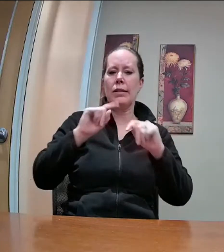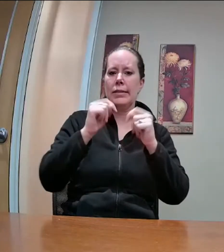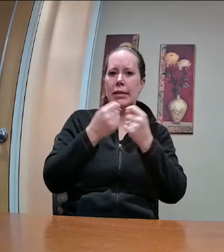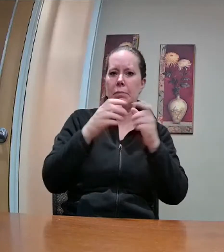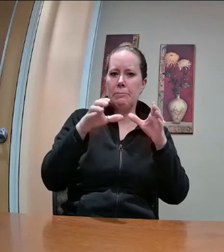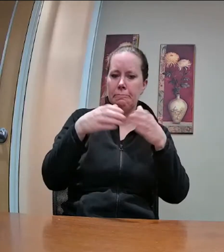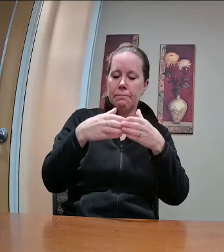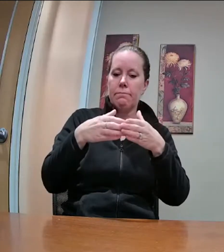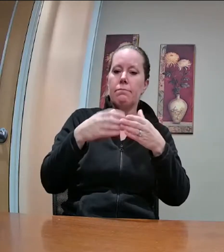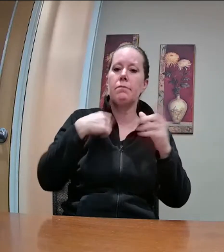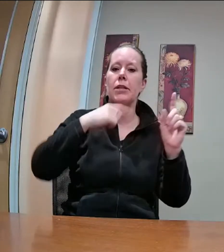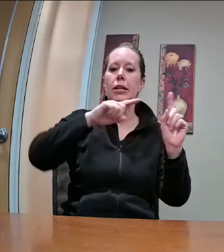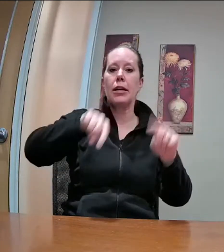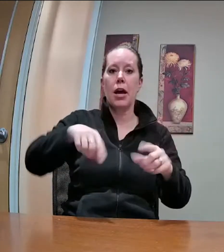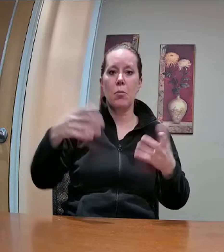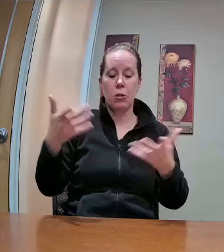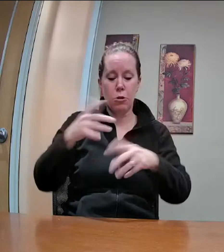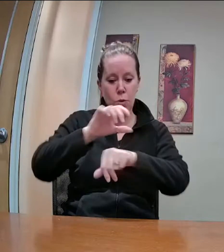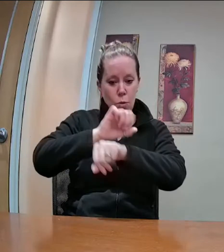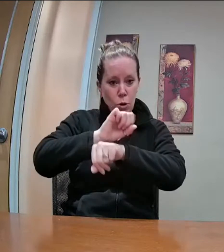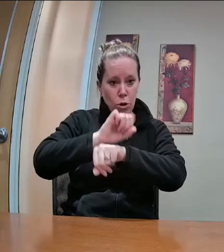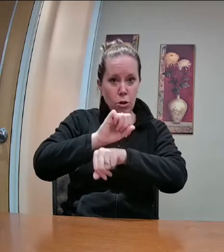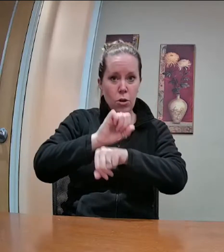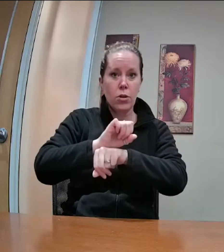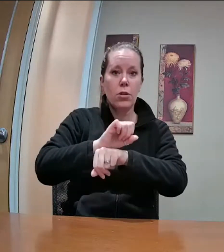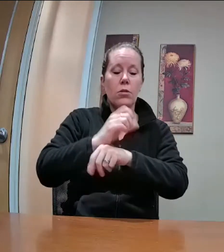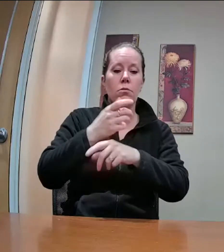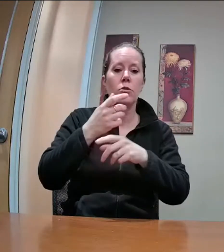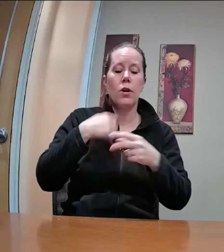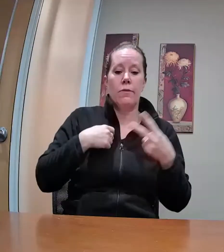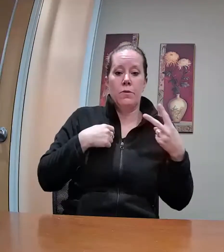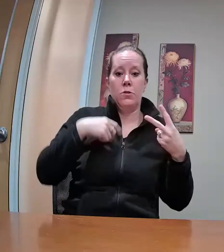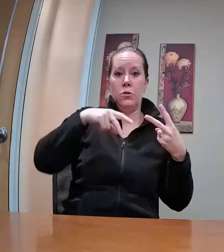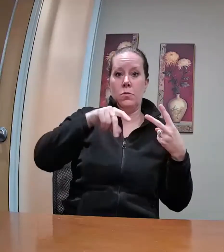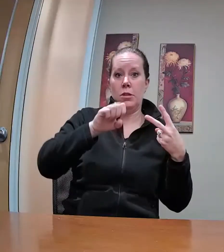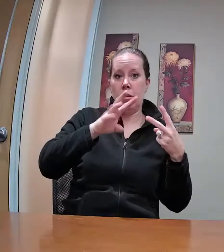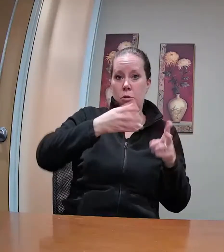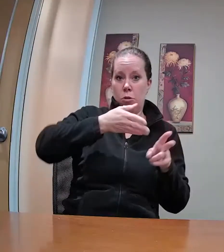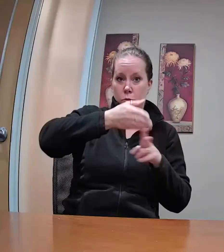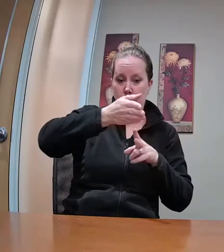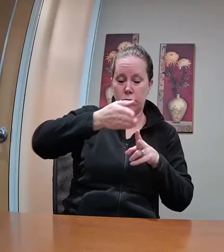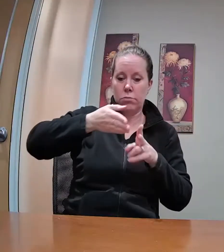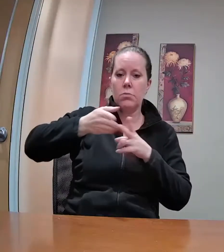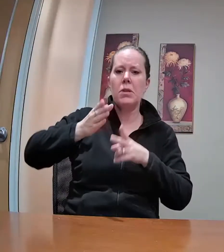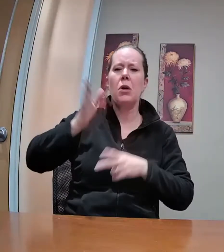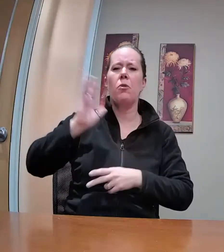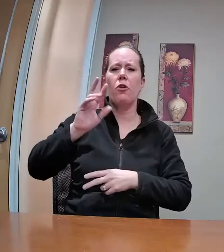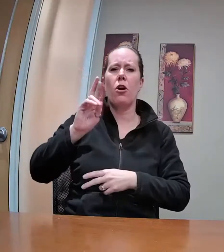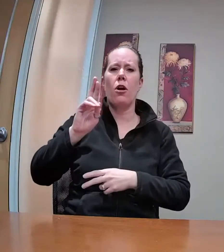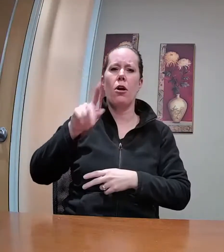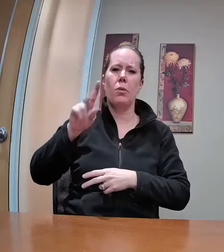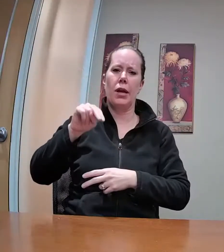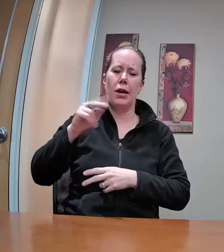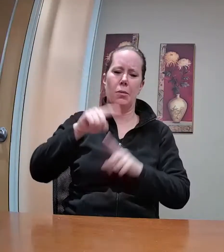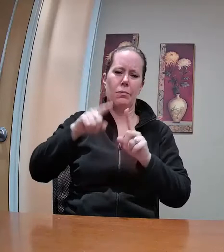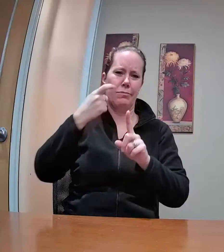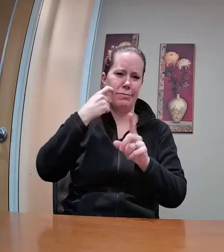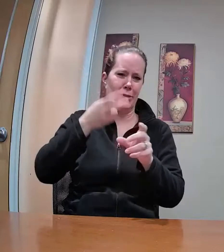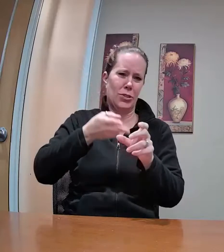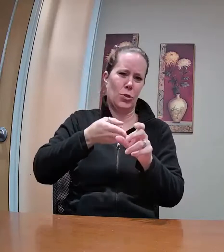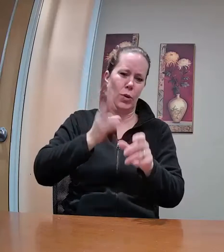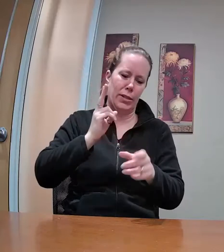they come here and they fill in the regular shifts. So there's 2 PSWs. We did have an RPN, but she just quit.